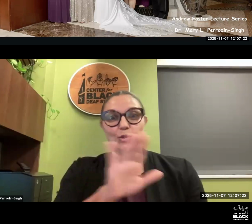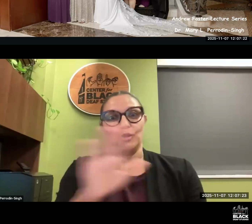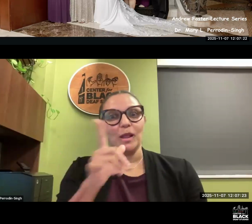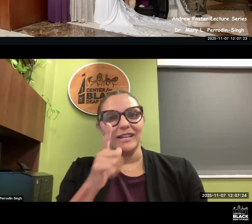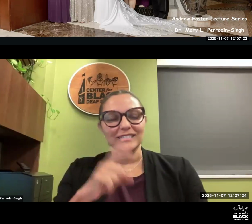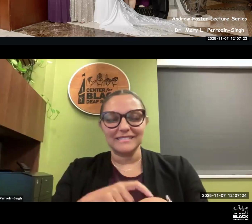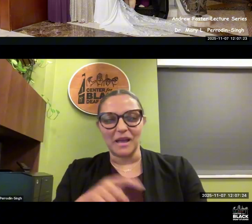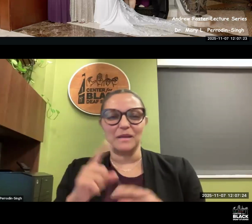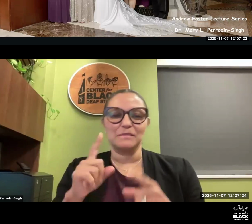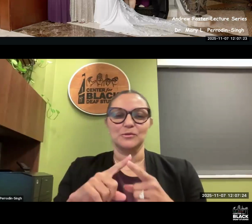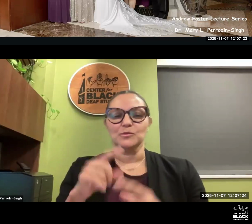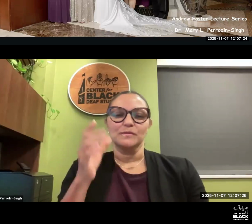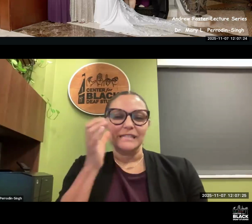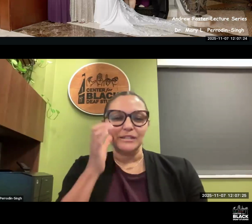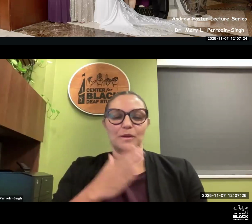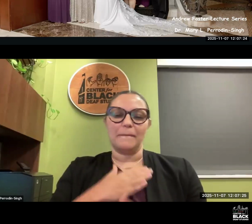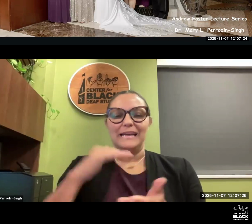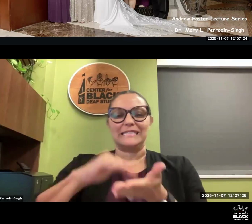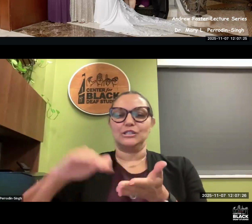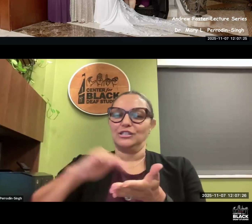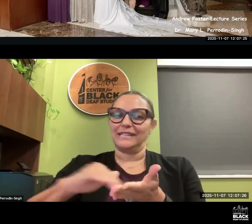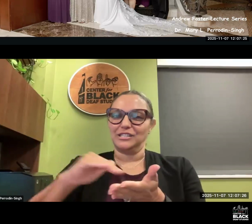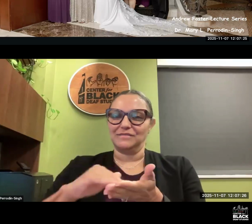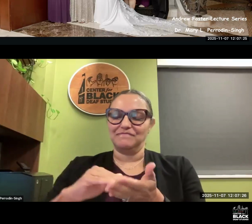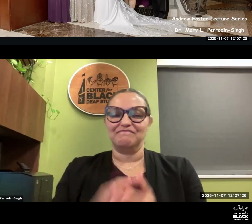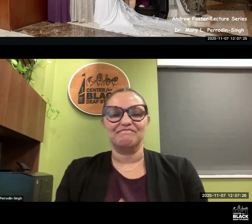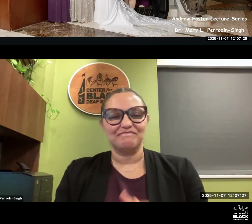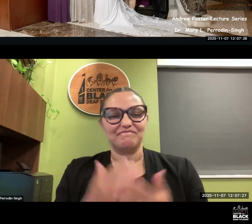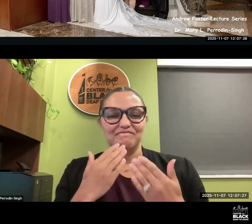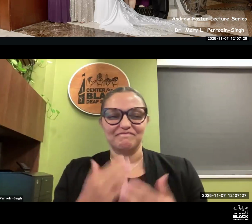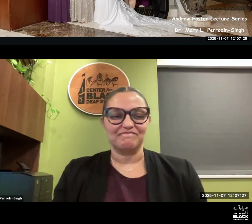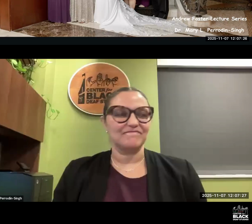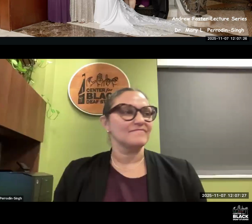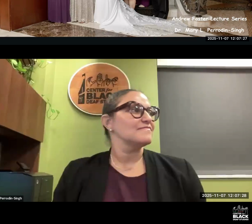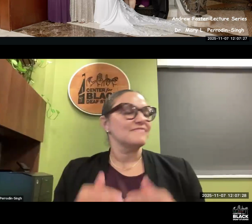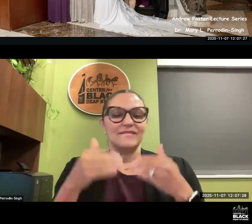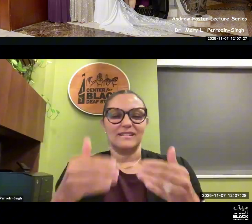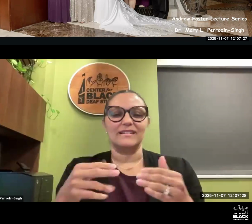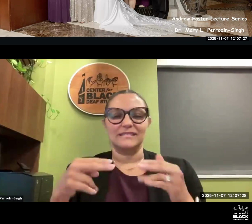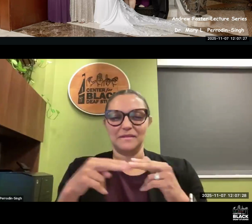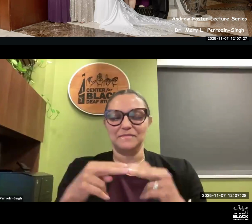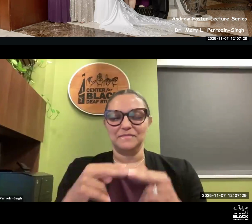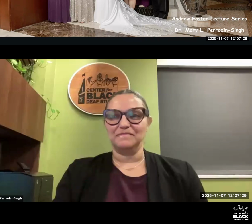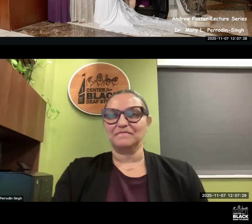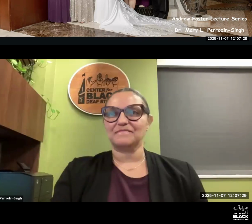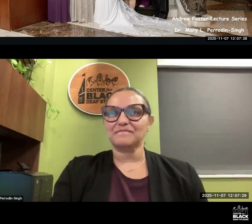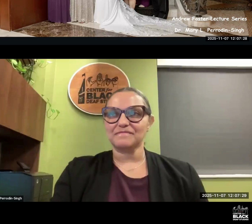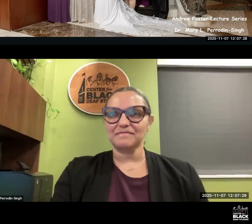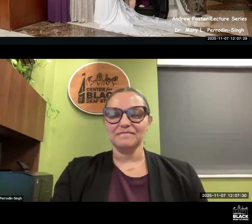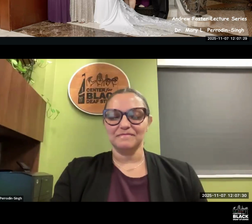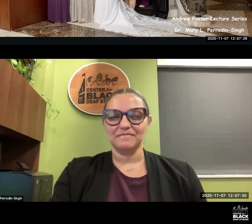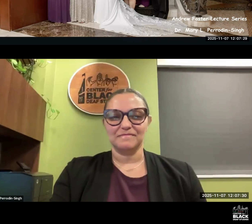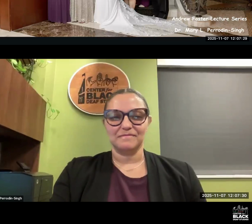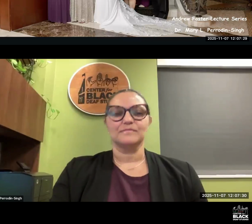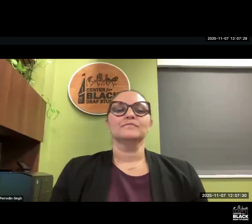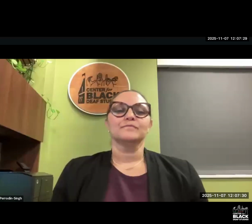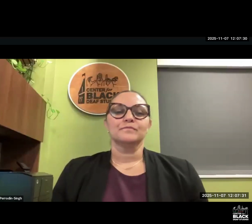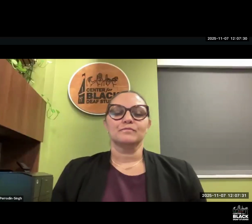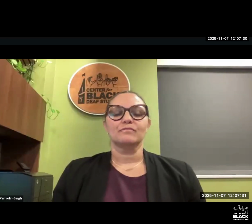So thank you so much for taking the time during your lunchtime to tune in and hear about my